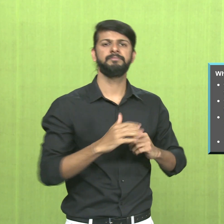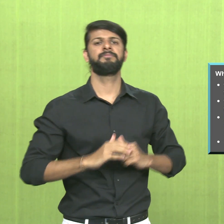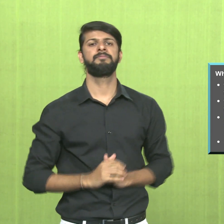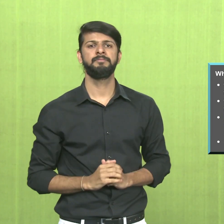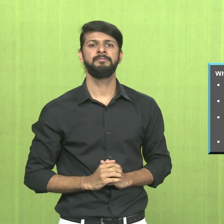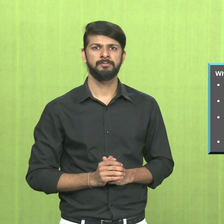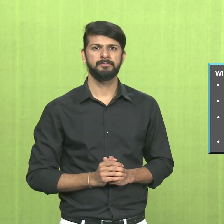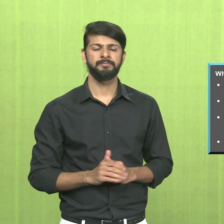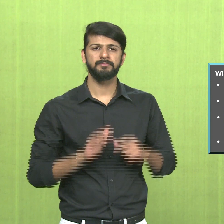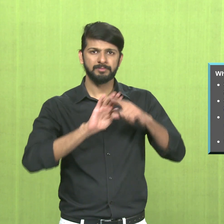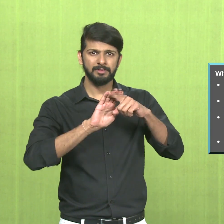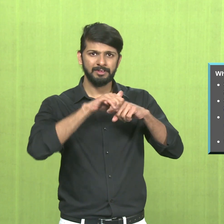art.